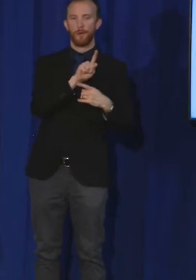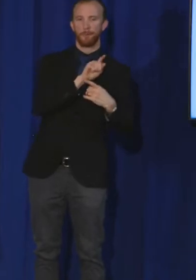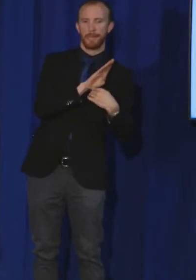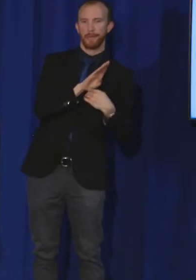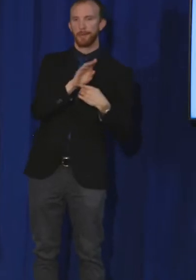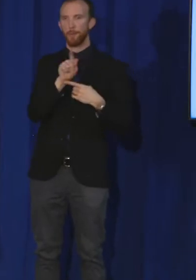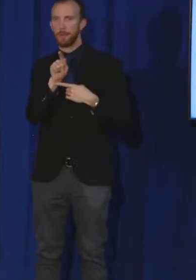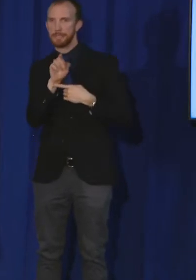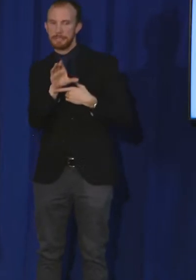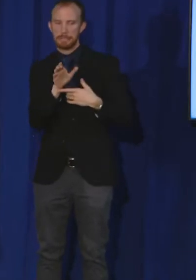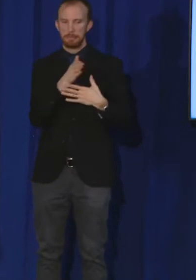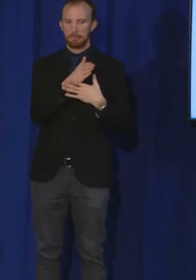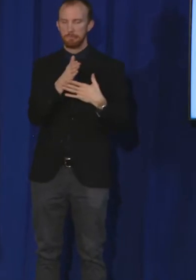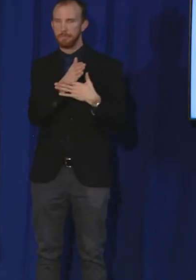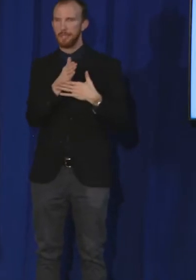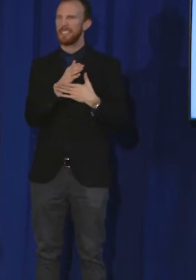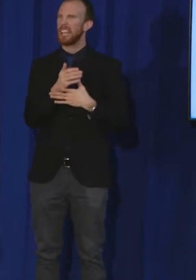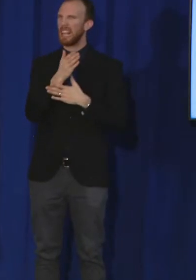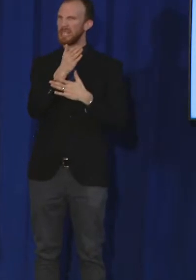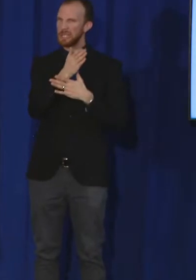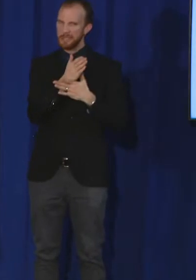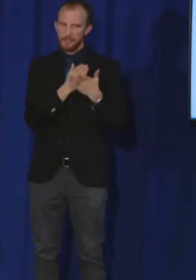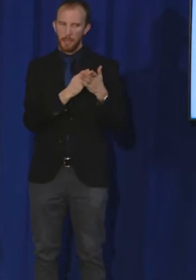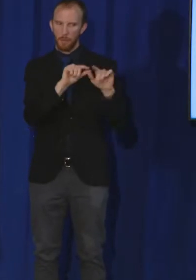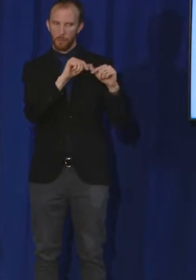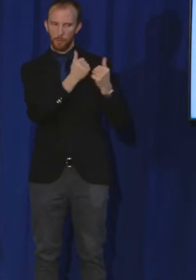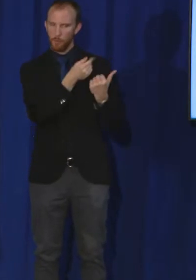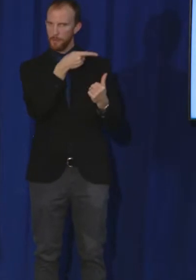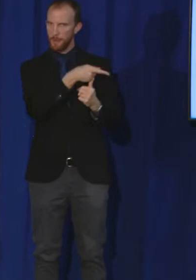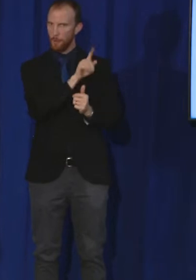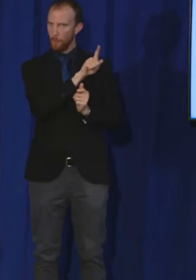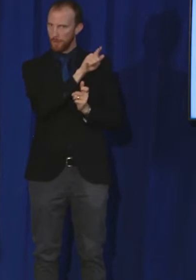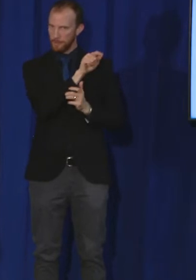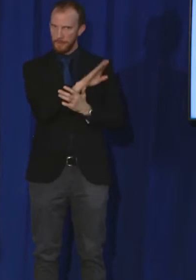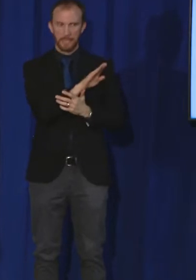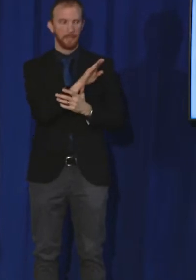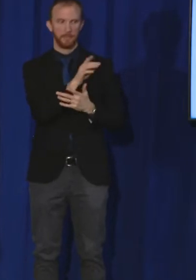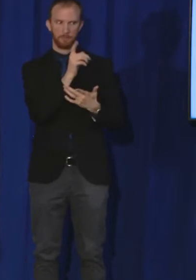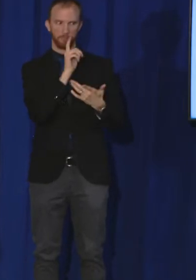been some very specific groups prioritized in 1B as our jumpstart